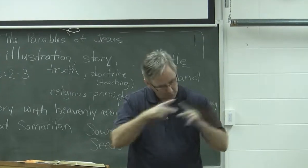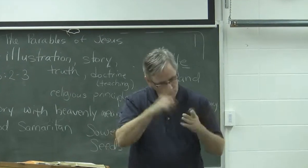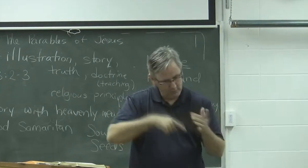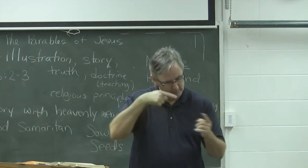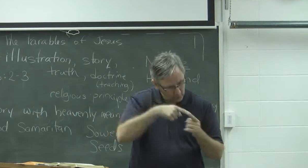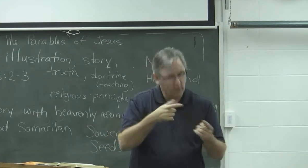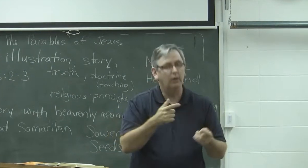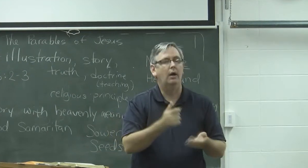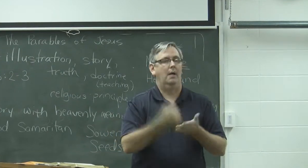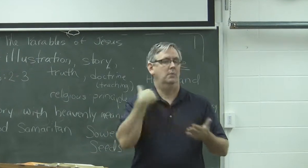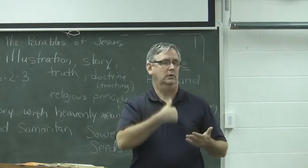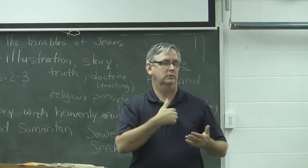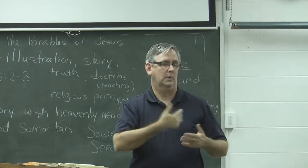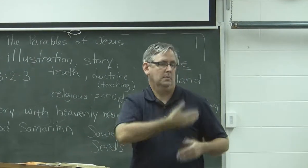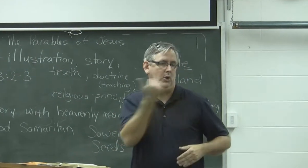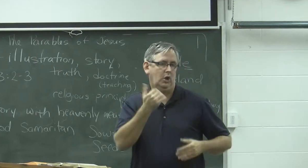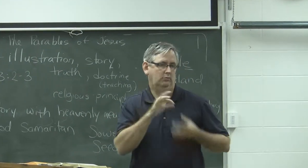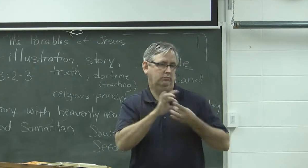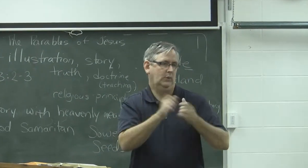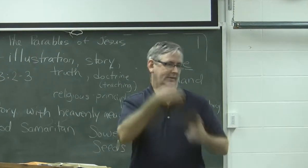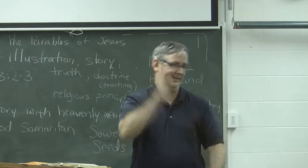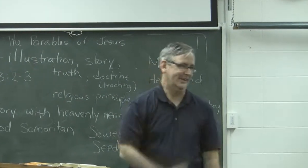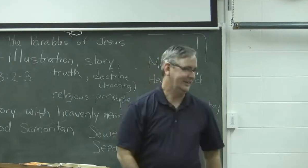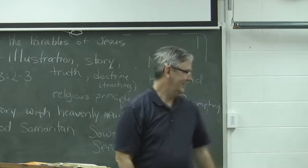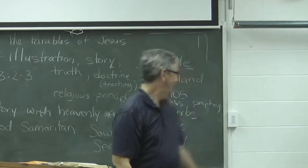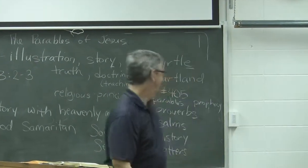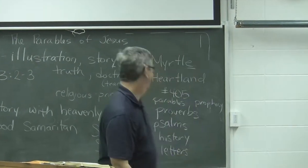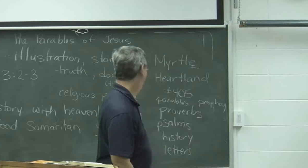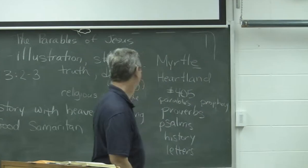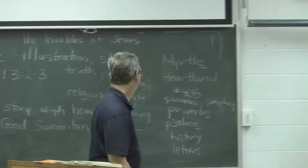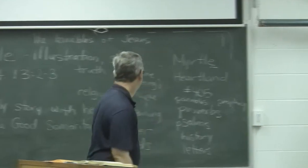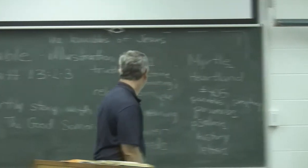us understand what's going on. It's to help us have a stronger relationship with God.